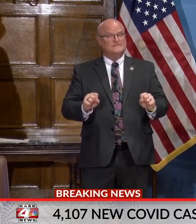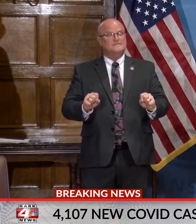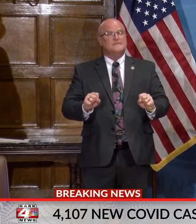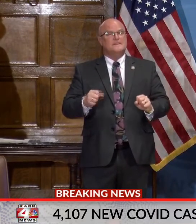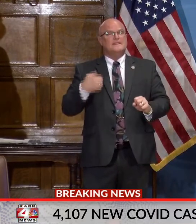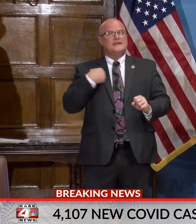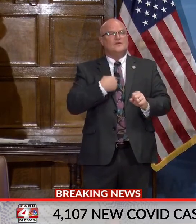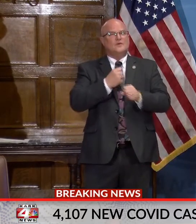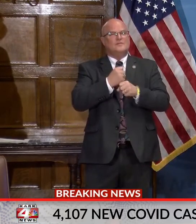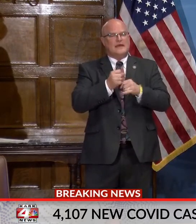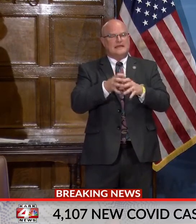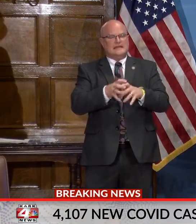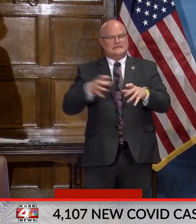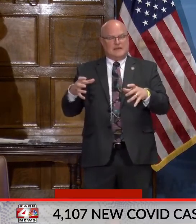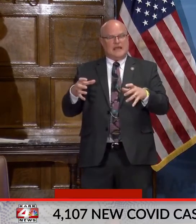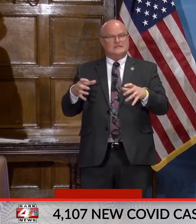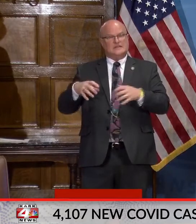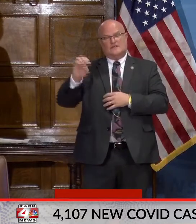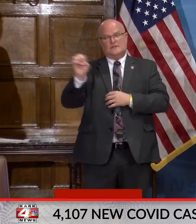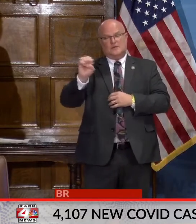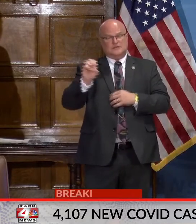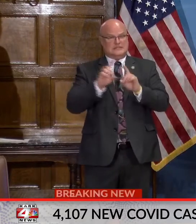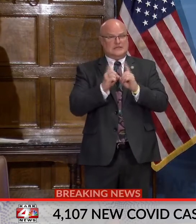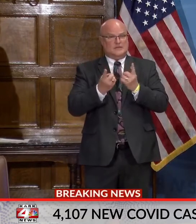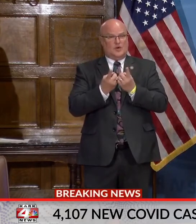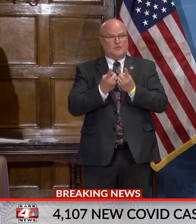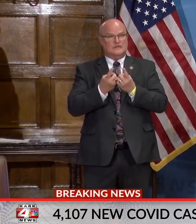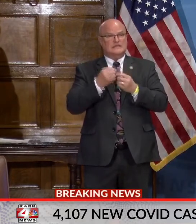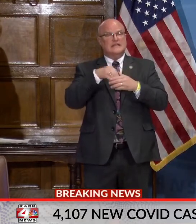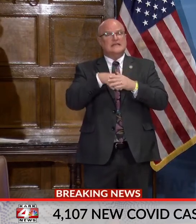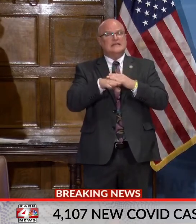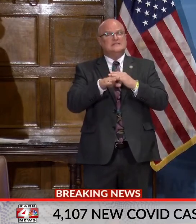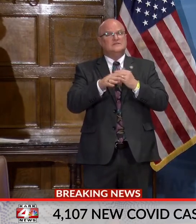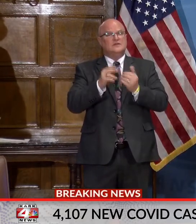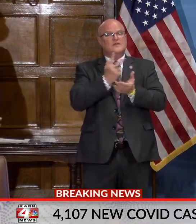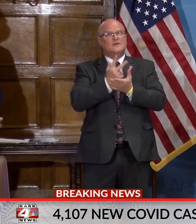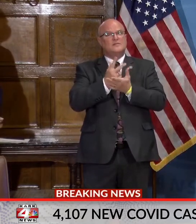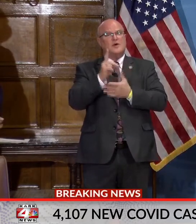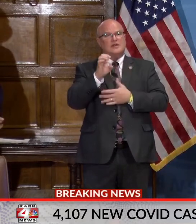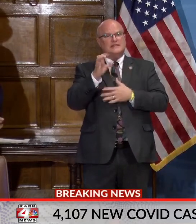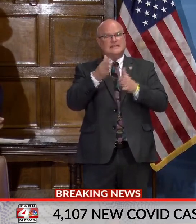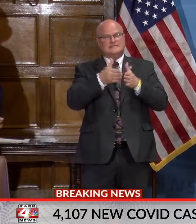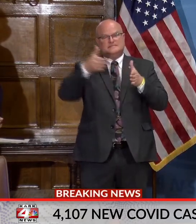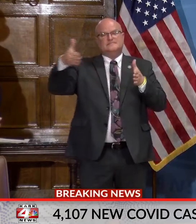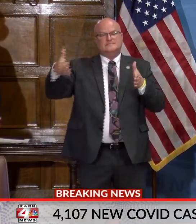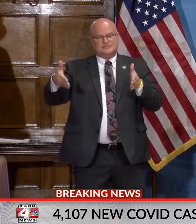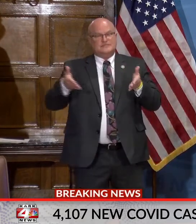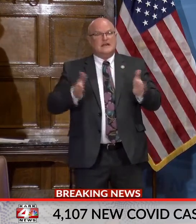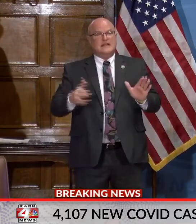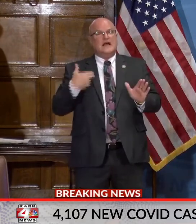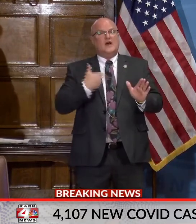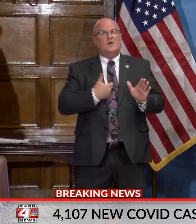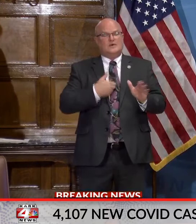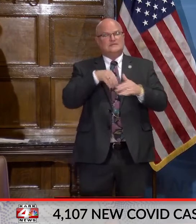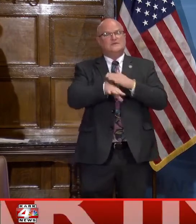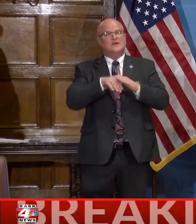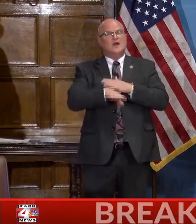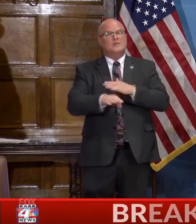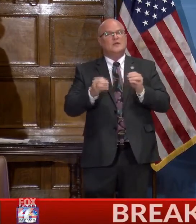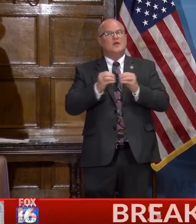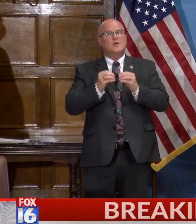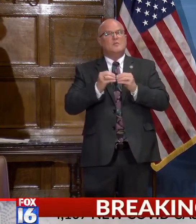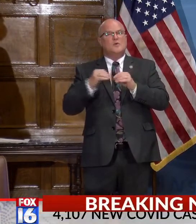created an expansion of our emergency department into an adjacent parking deck that will allow us to accommodate more flow